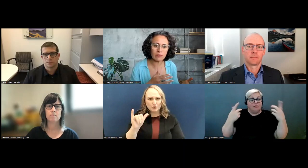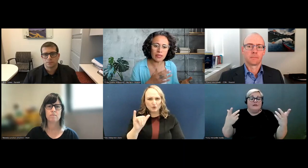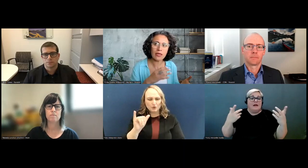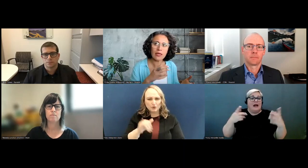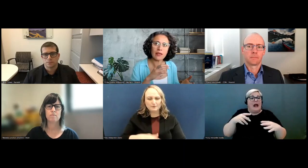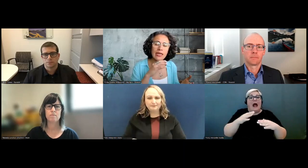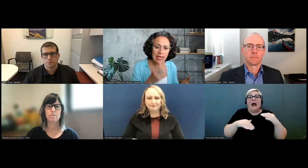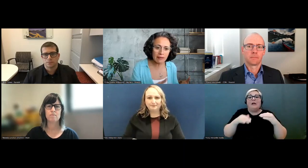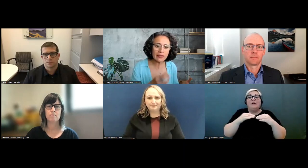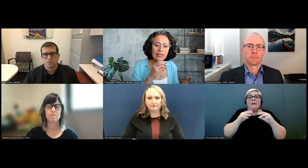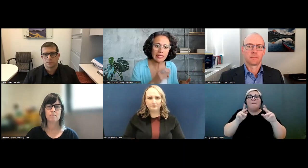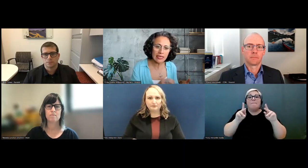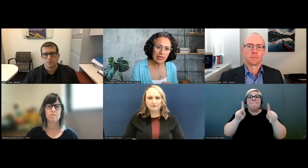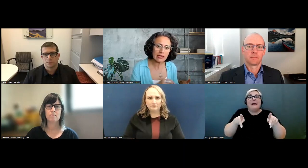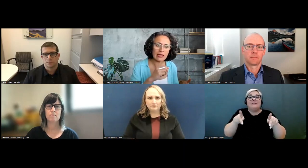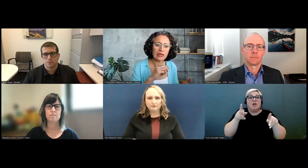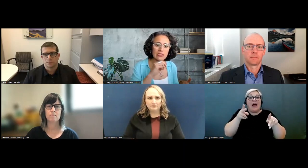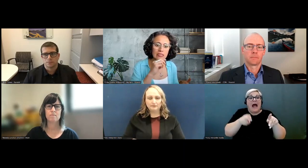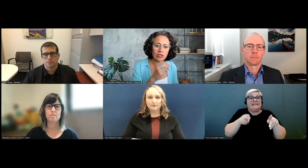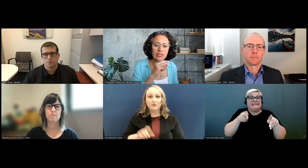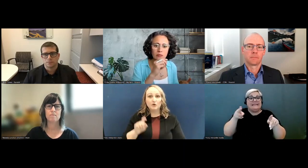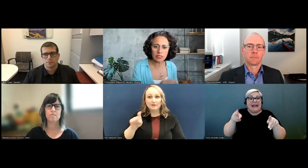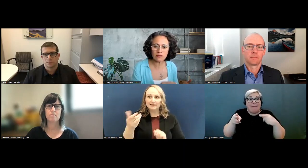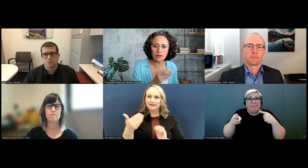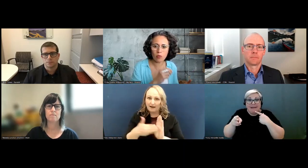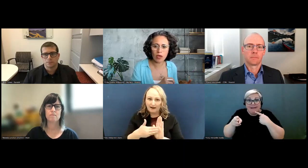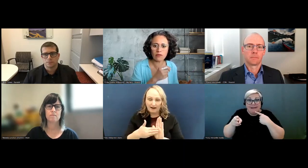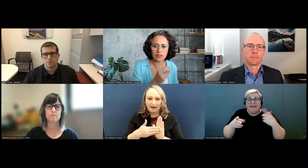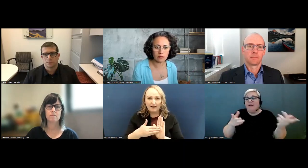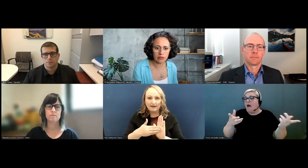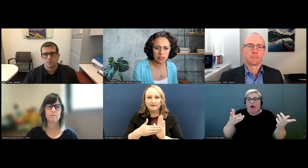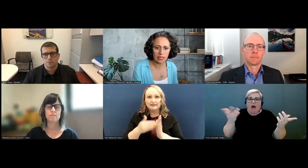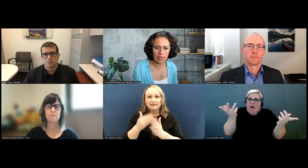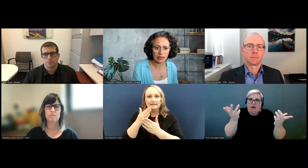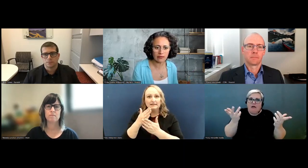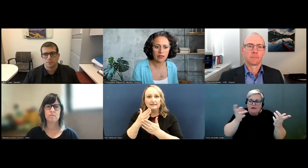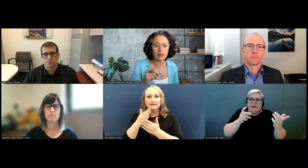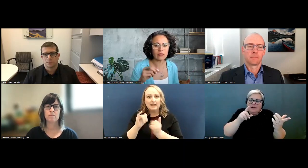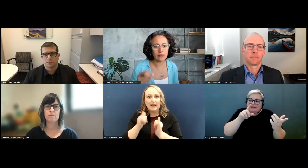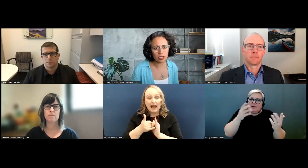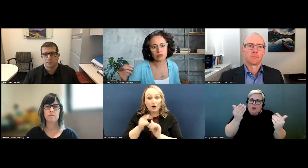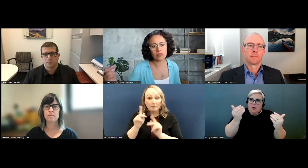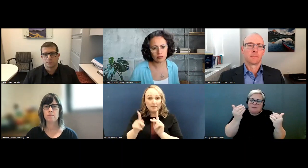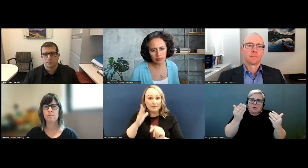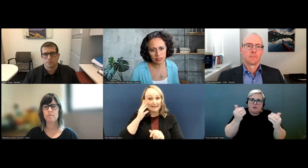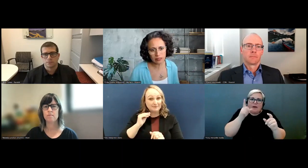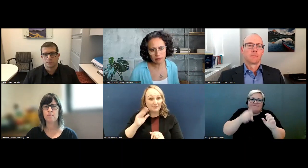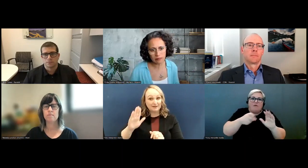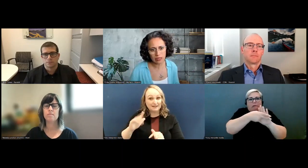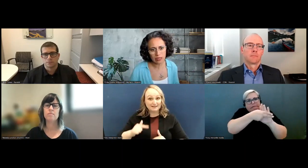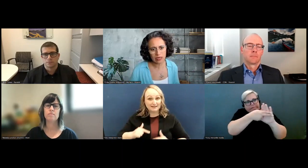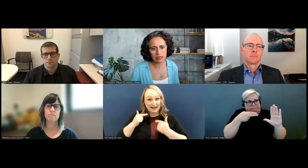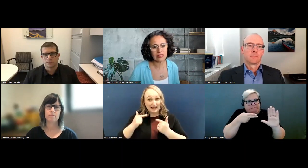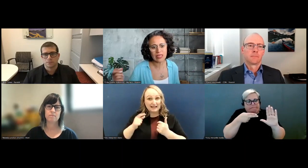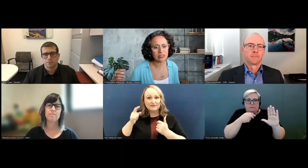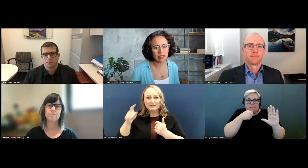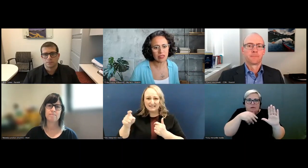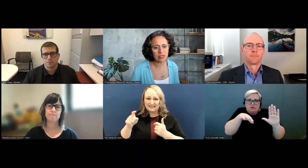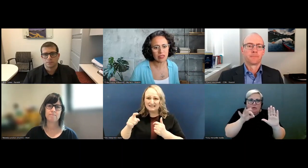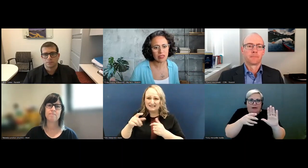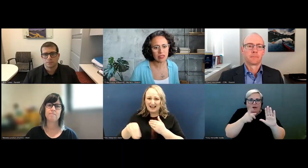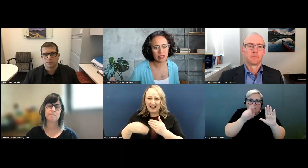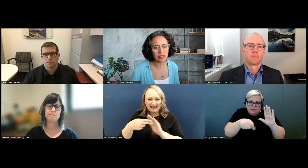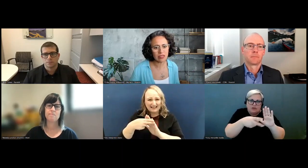we need to be labeling again certain specific way of experiencing life to make sure that you participate. I think